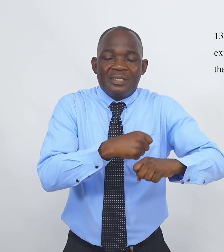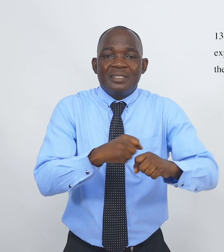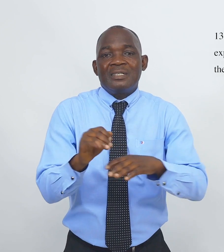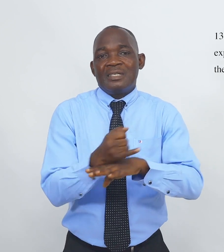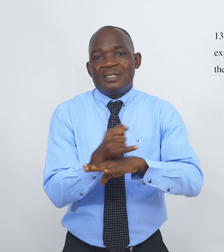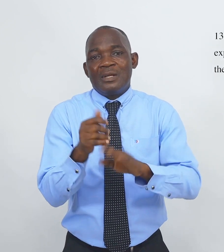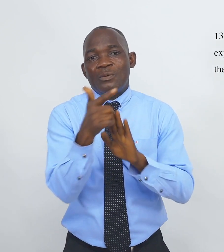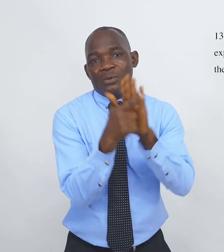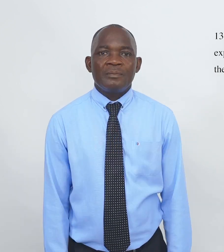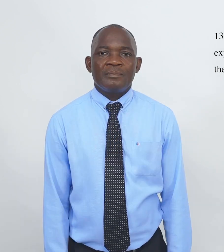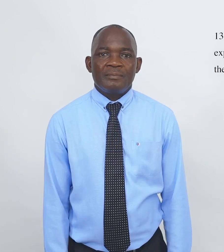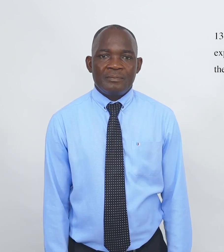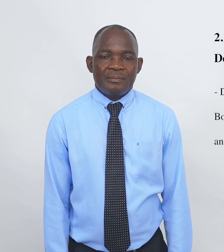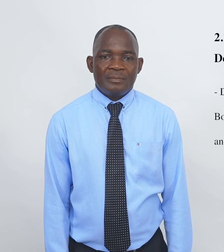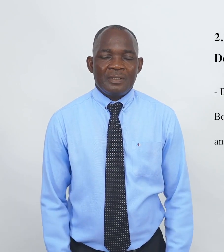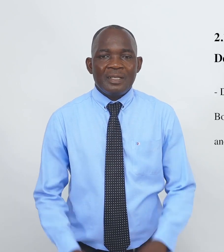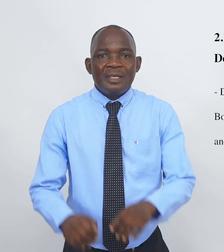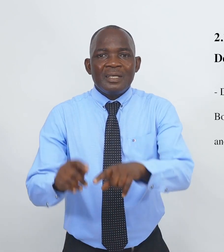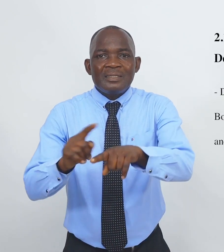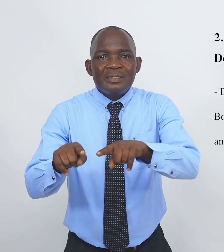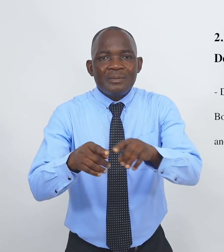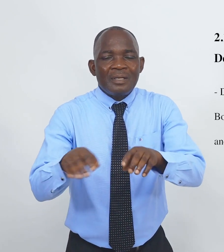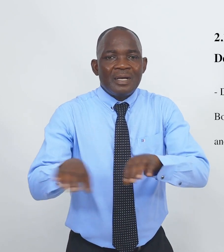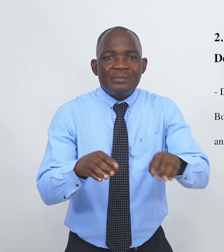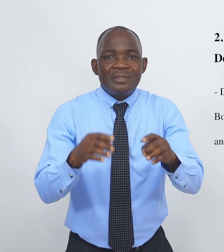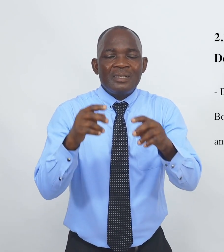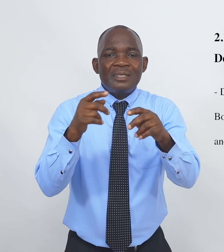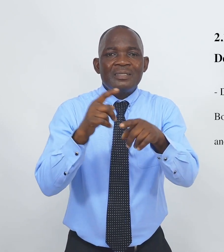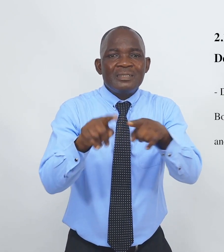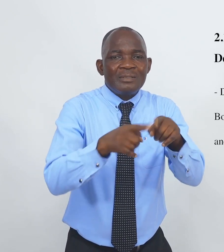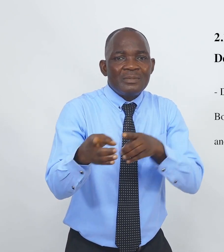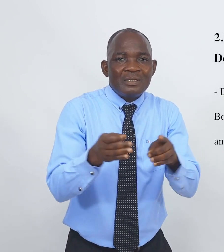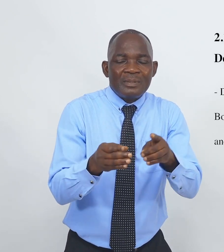Securities Industry Act. Description of activities of each department and unit.